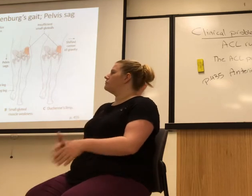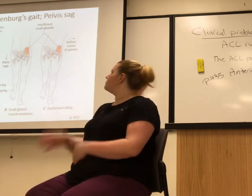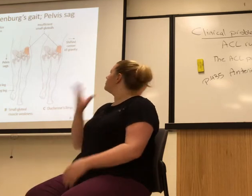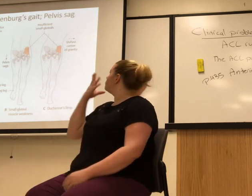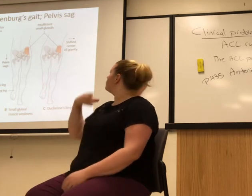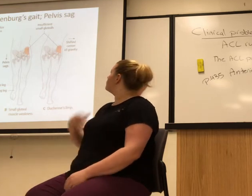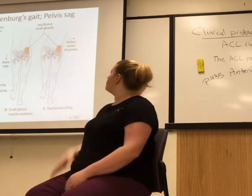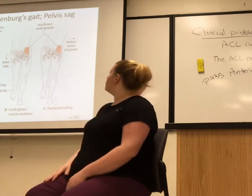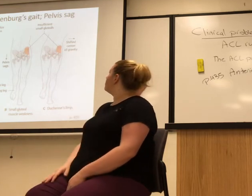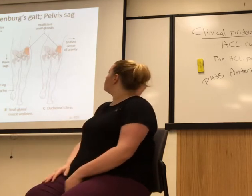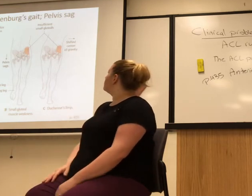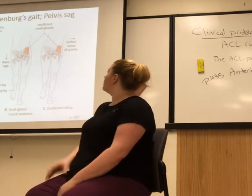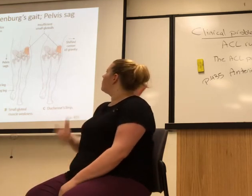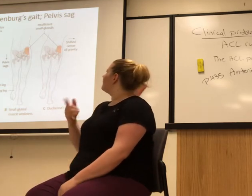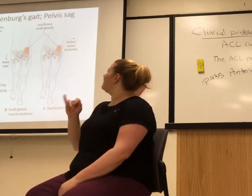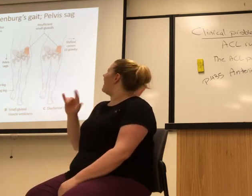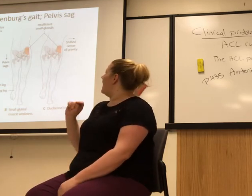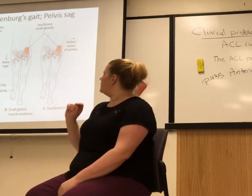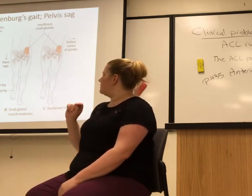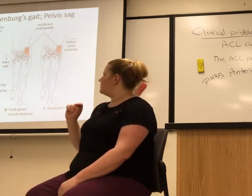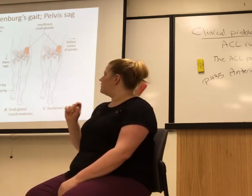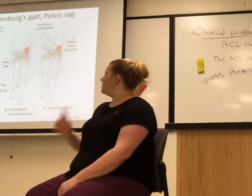Let's see here.